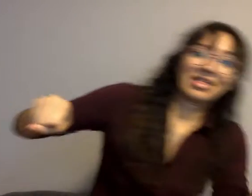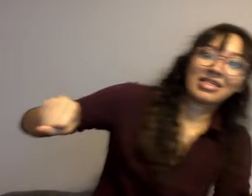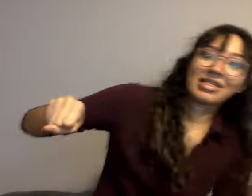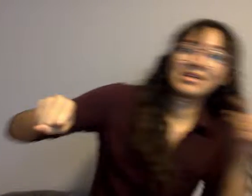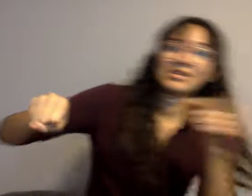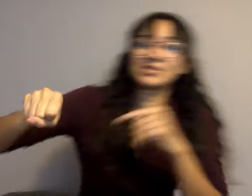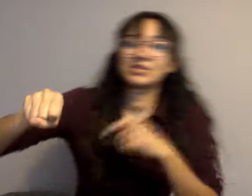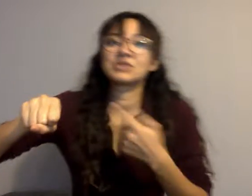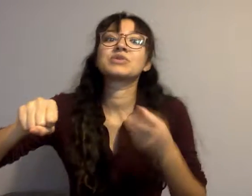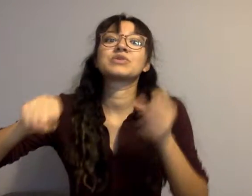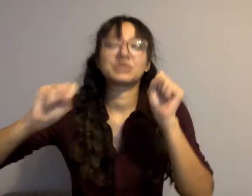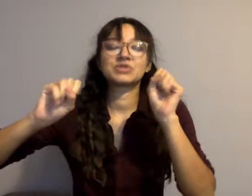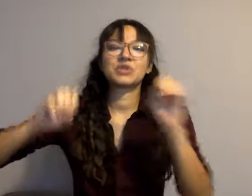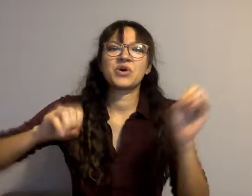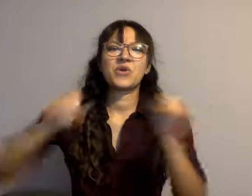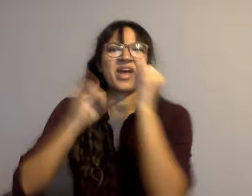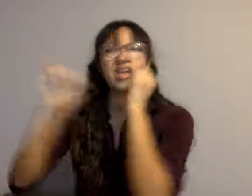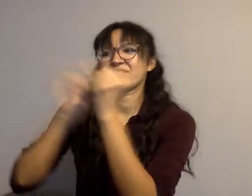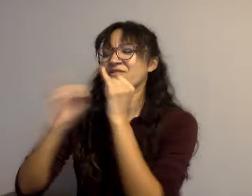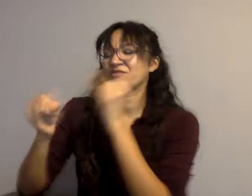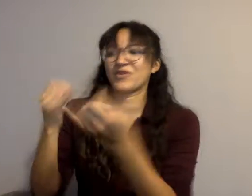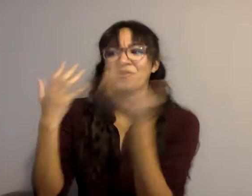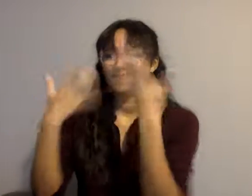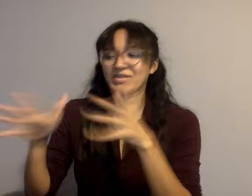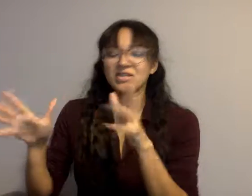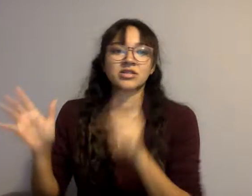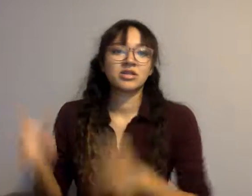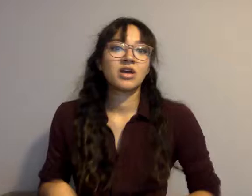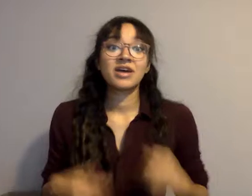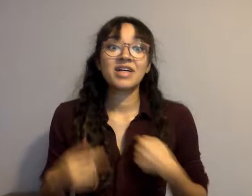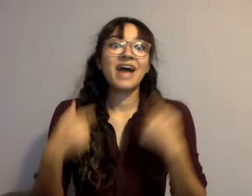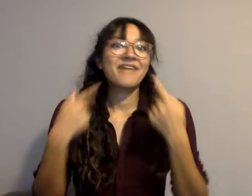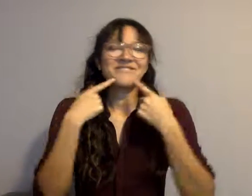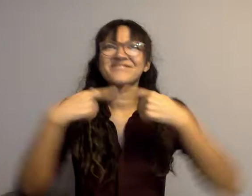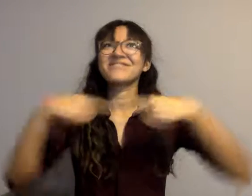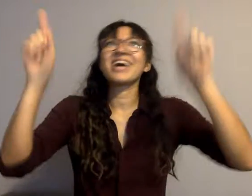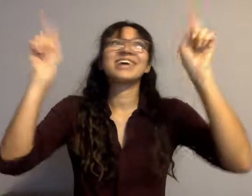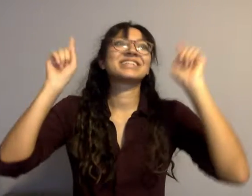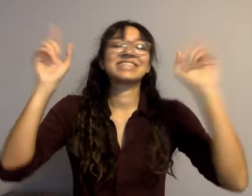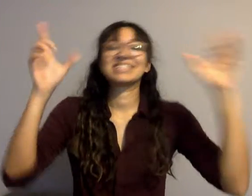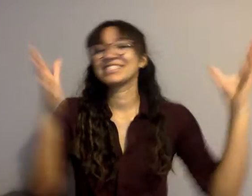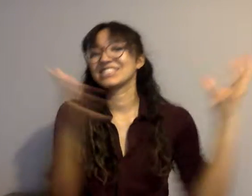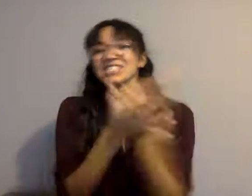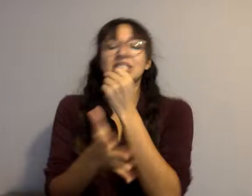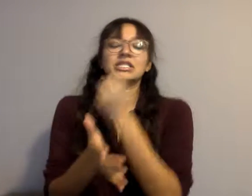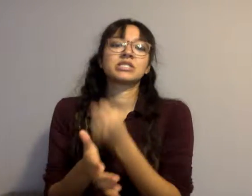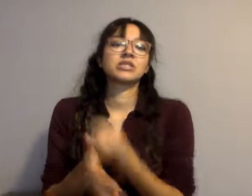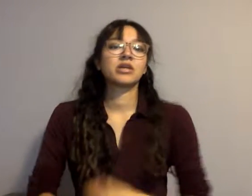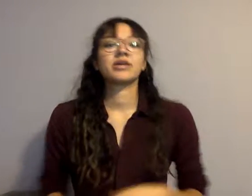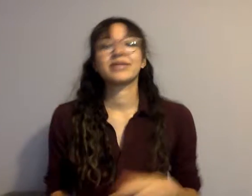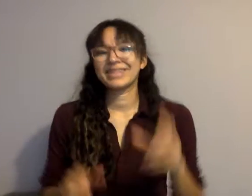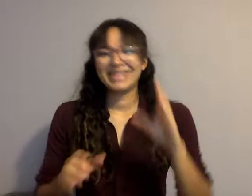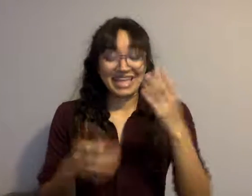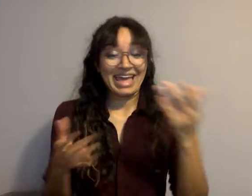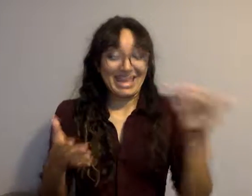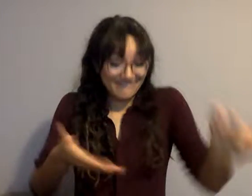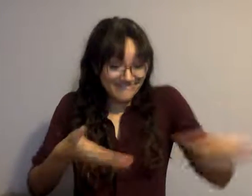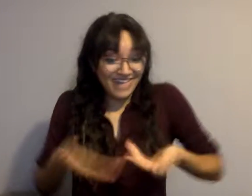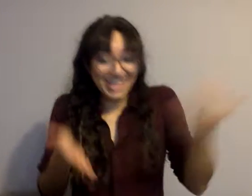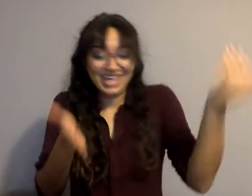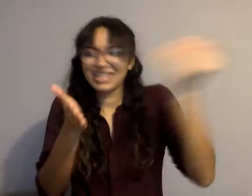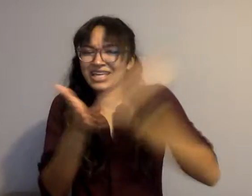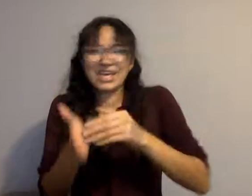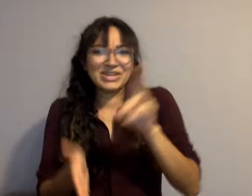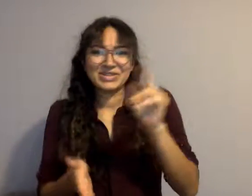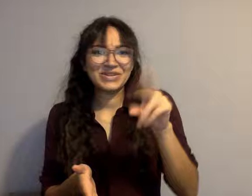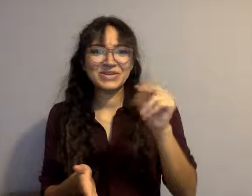the interview was over, I was livid. I had finally gotten my chance and I blew it. And I knew I would never get invited back. But not